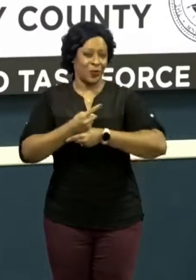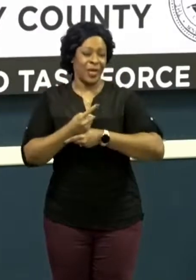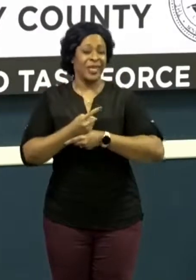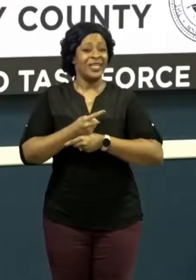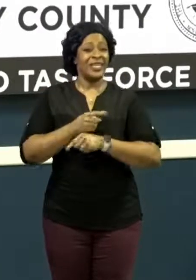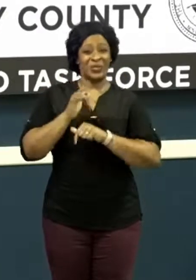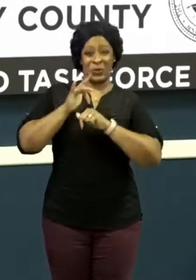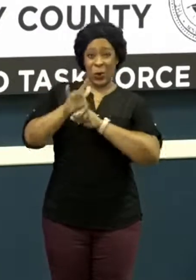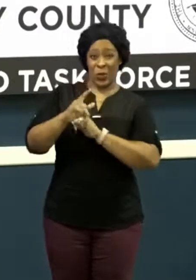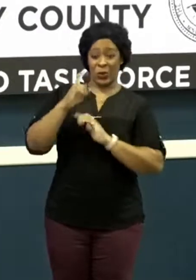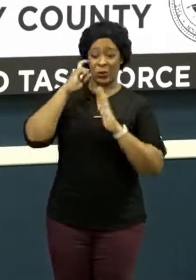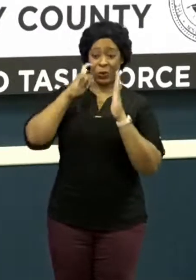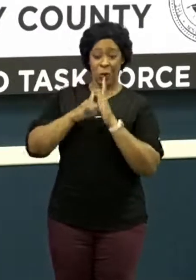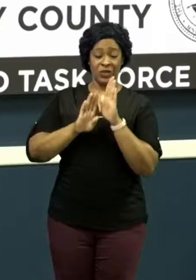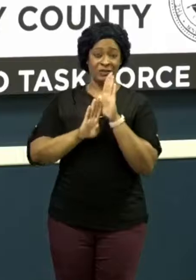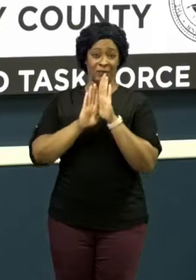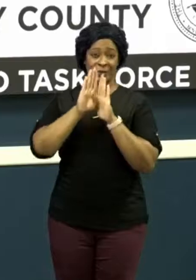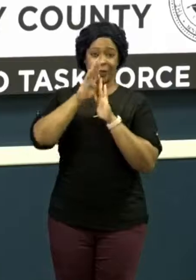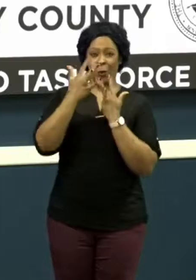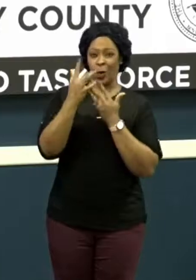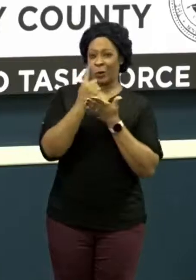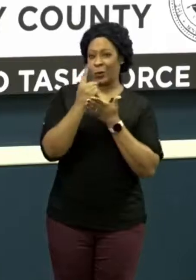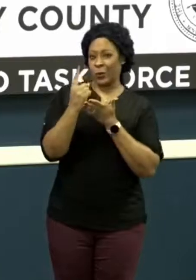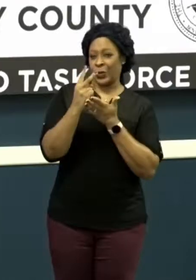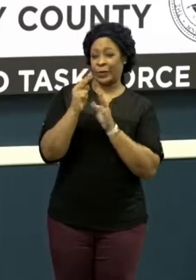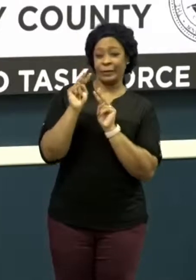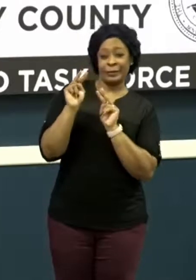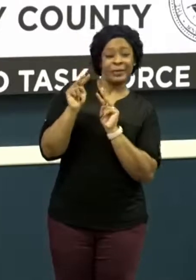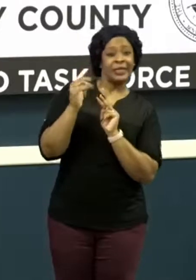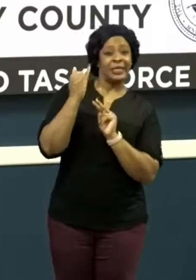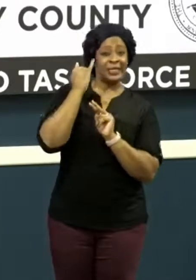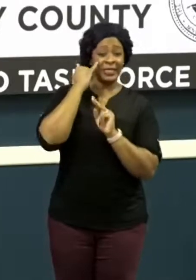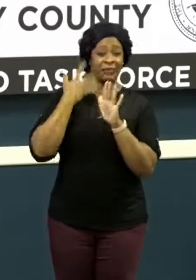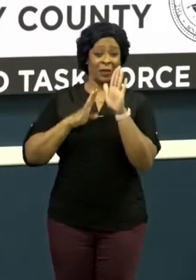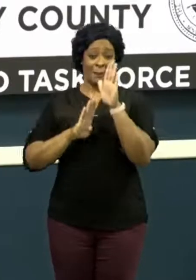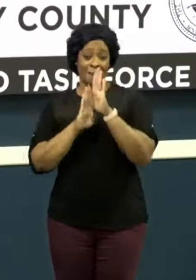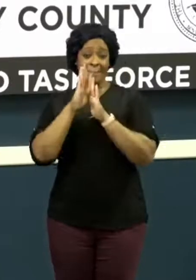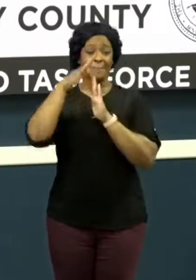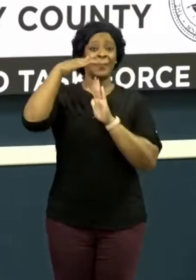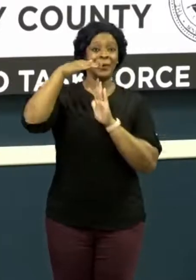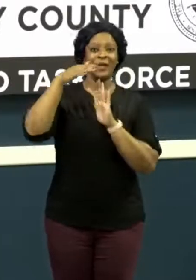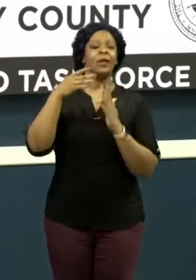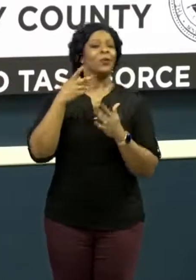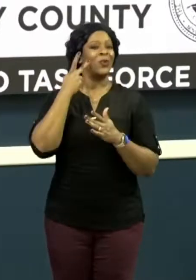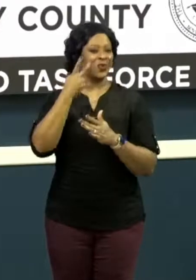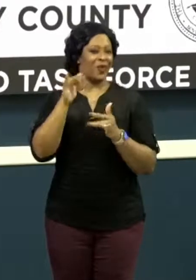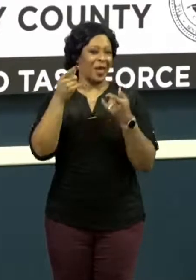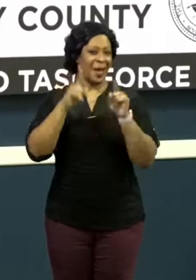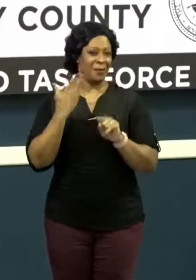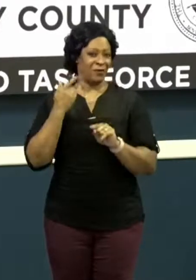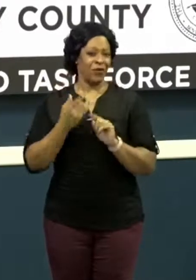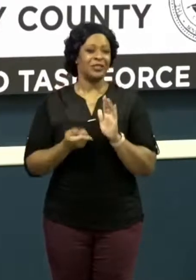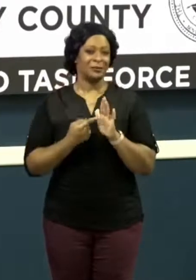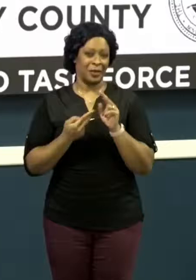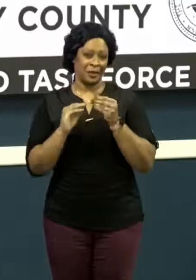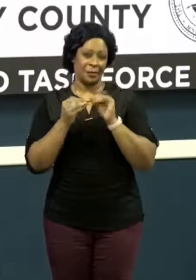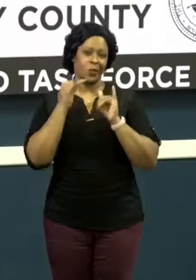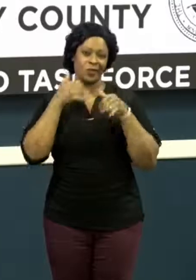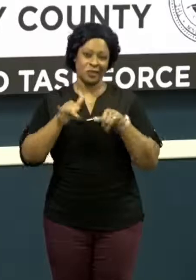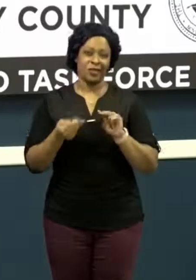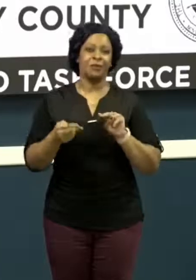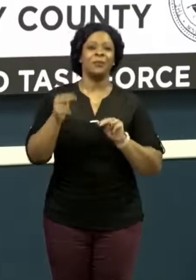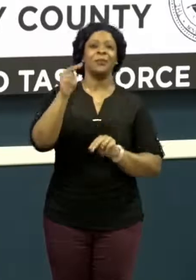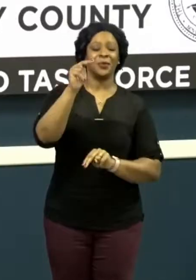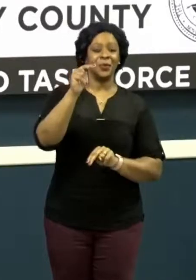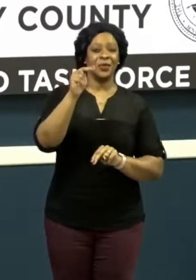if there's a trend. So we're going to wait for another week before we declare that we've peaked. We've seen this happen before. The last thing